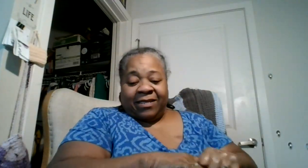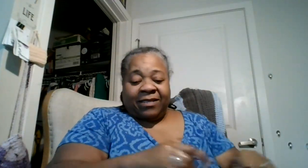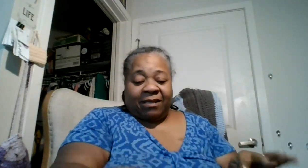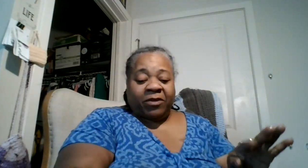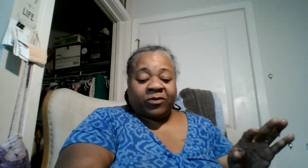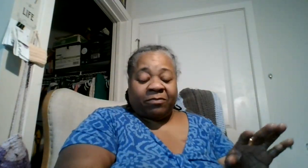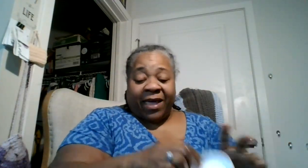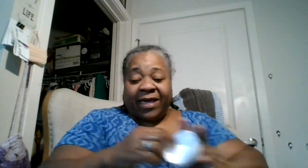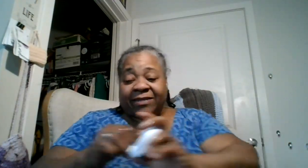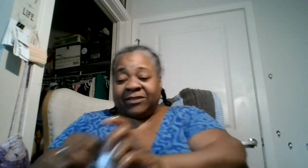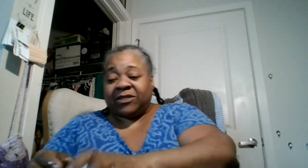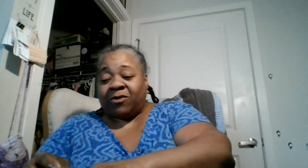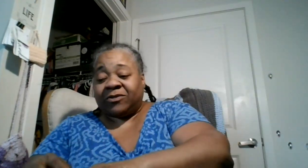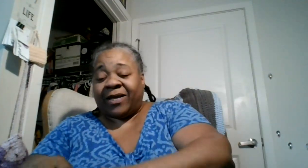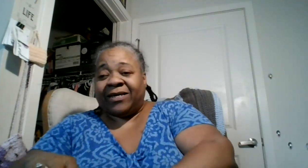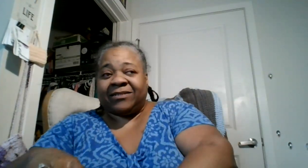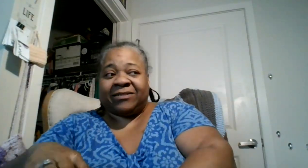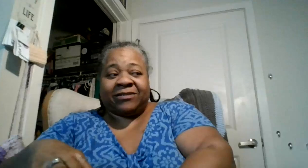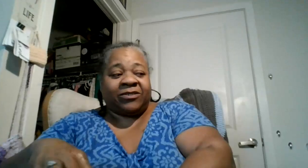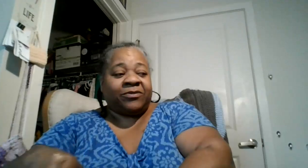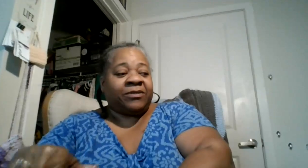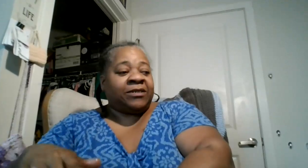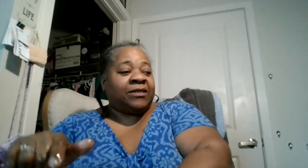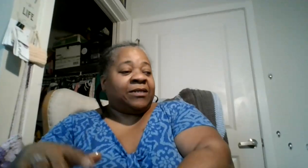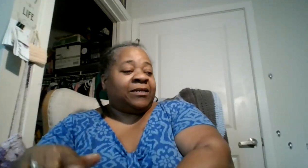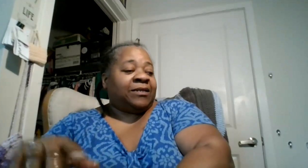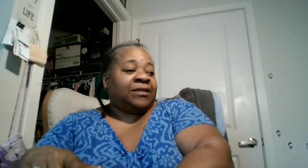I'm using my hands to talk, so I guess to you.